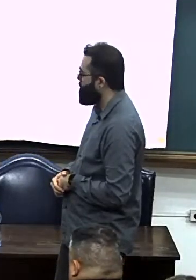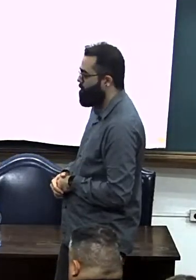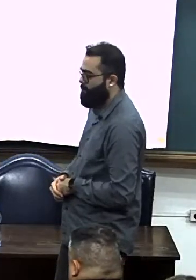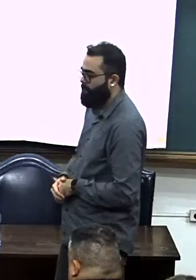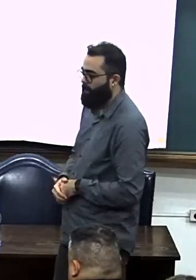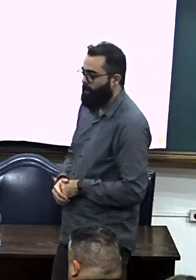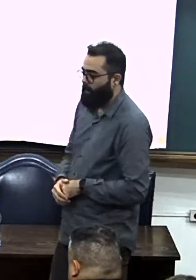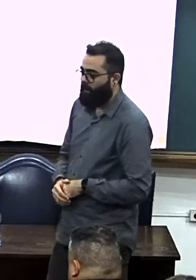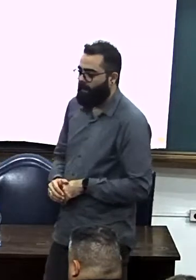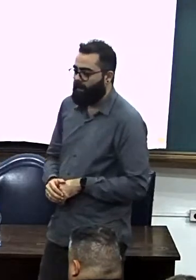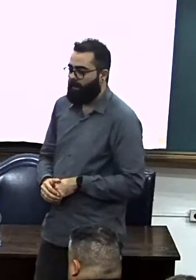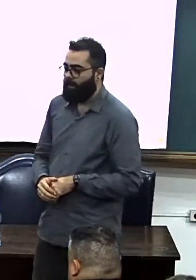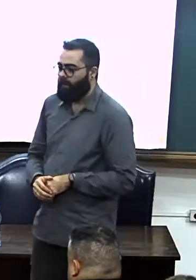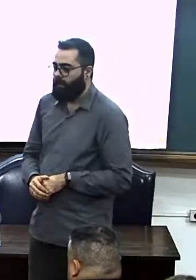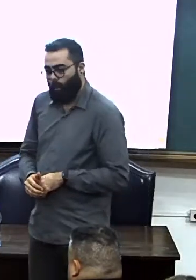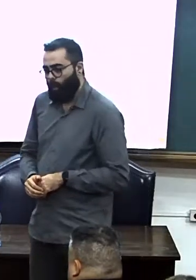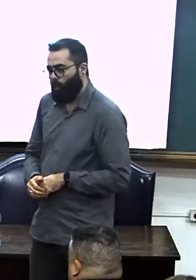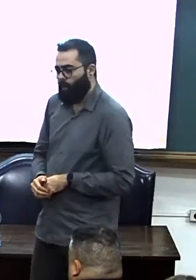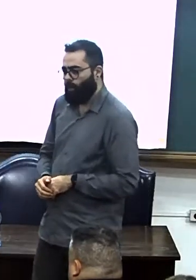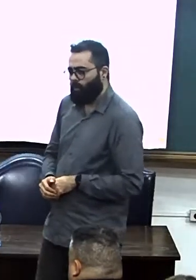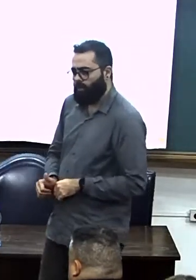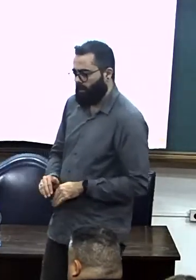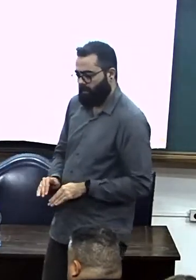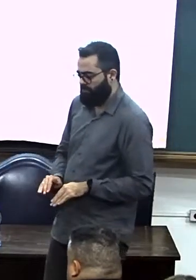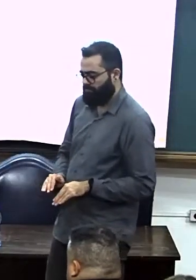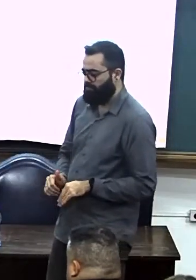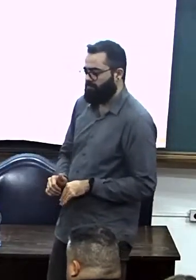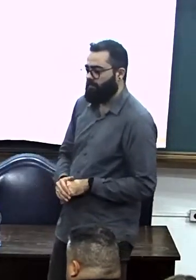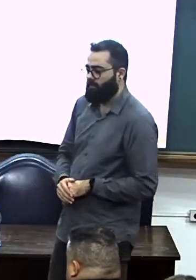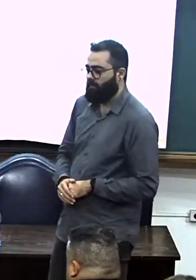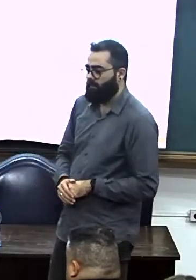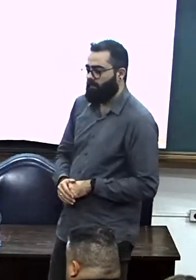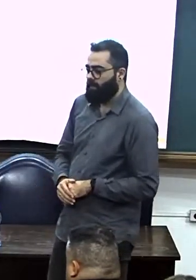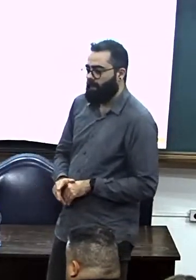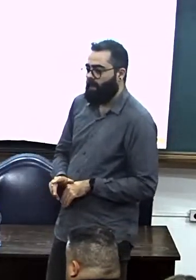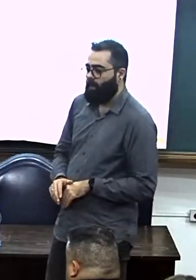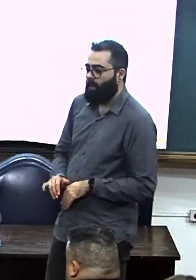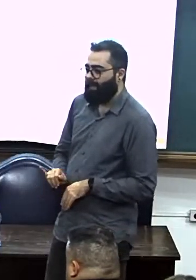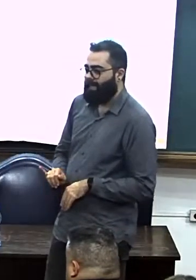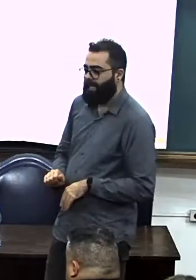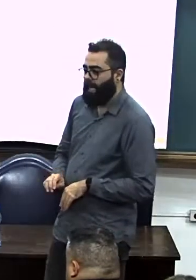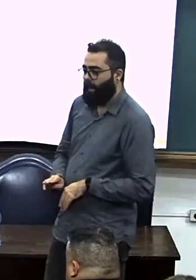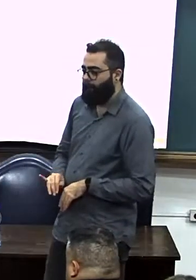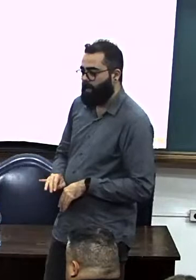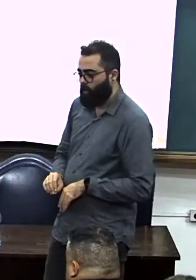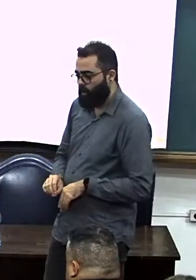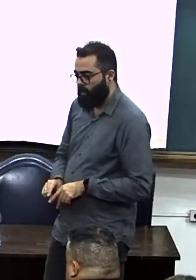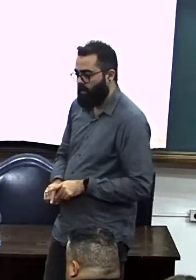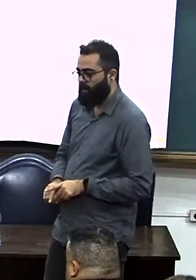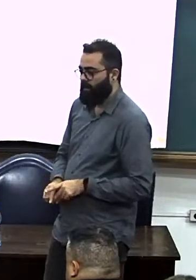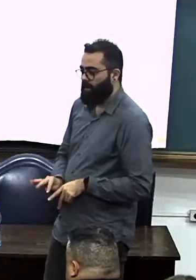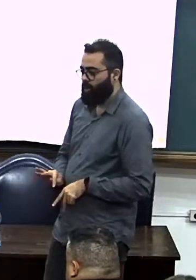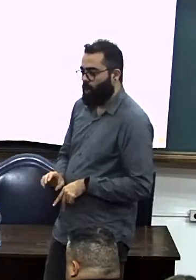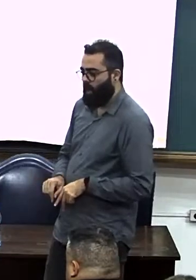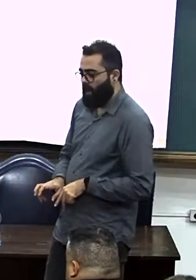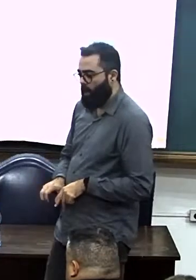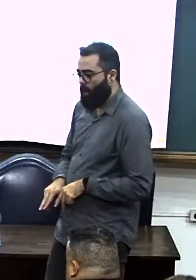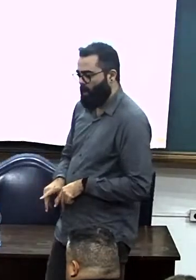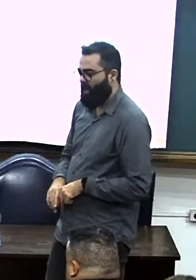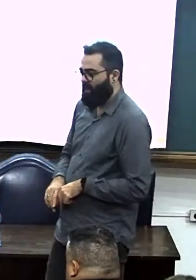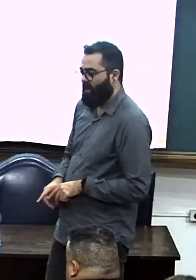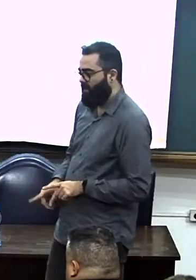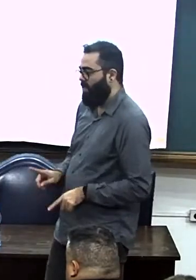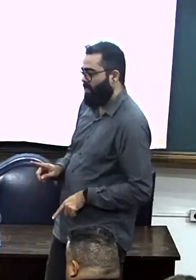proeminência, né, vão acarretar padrões diferentes de fraseamento e, com isso, a gente vai